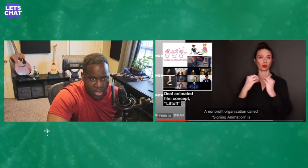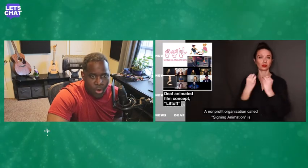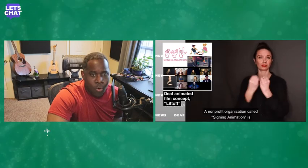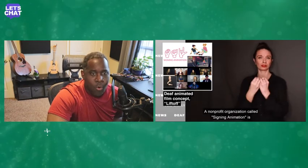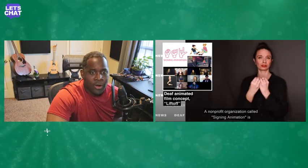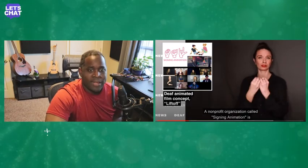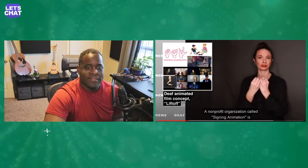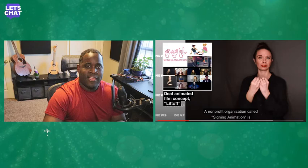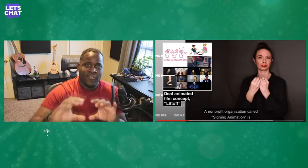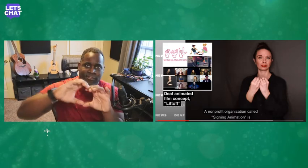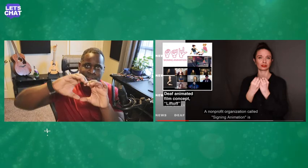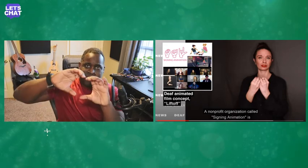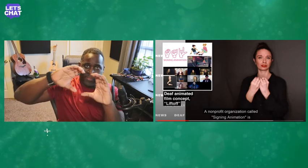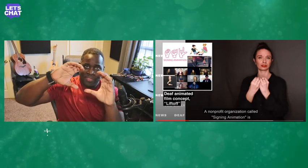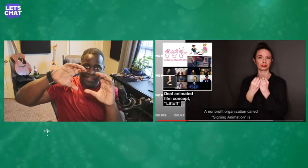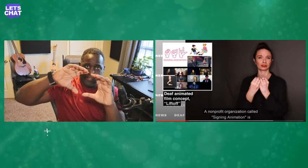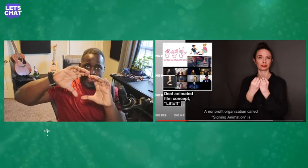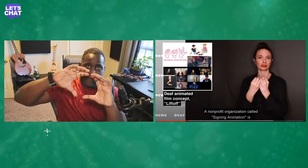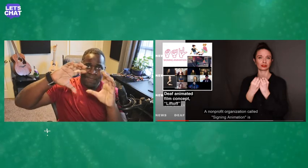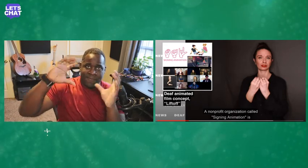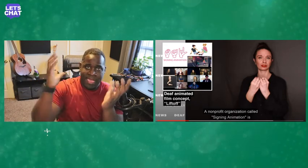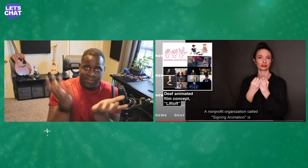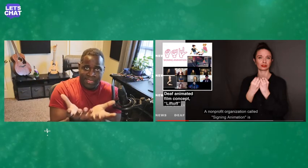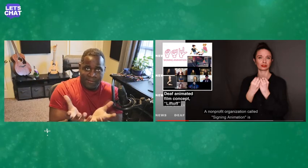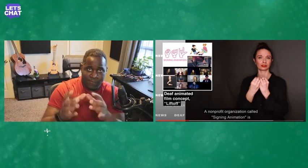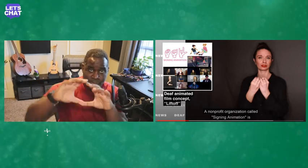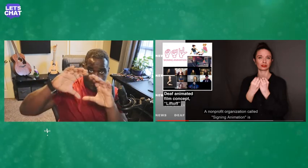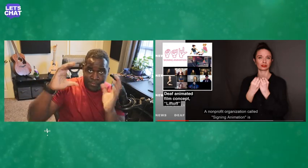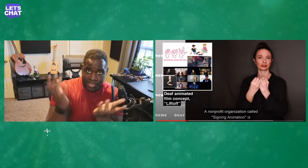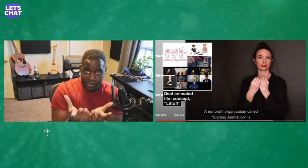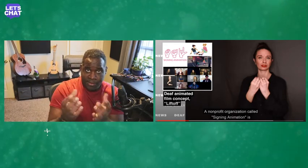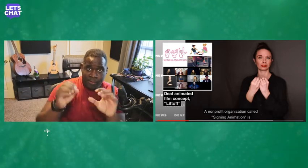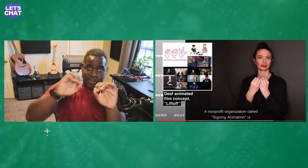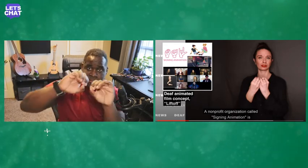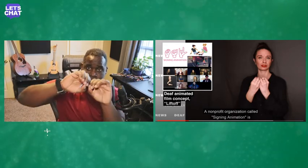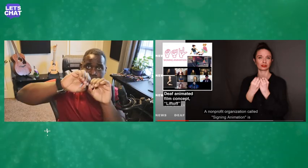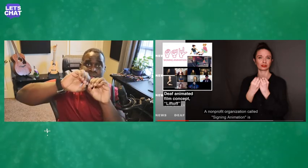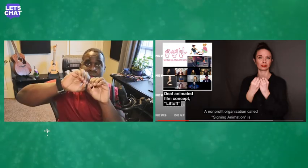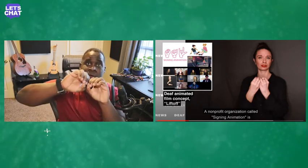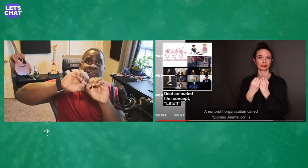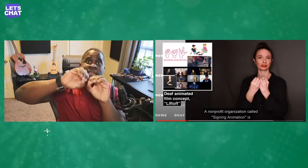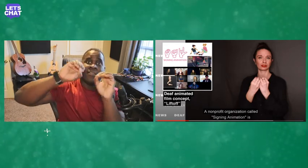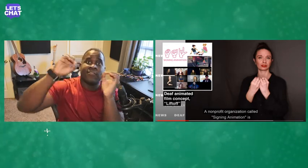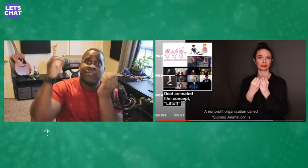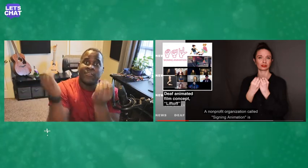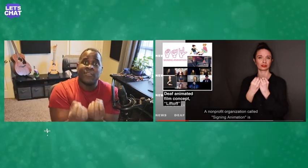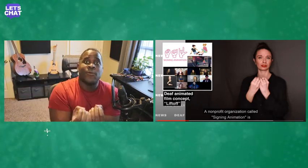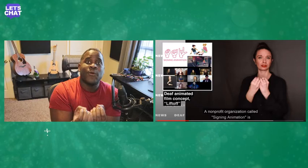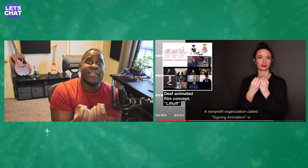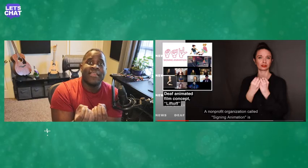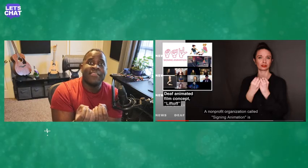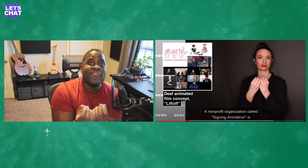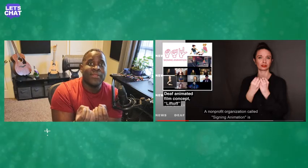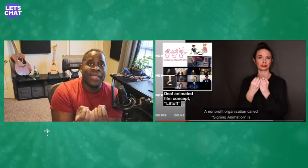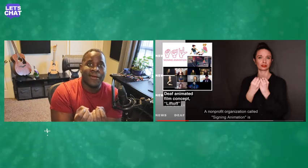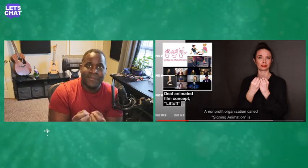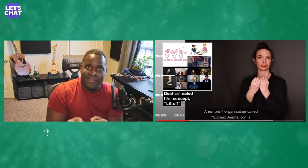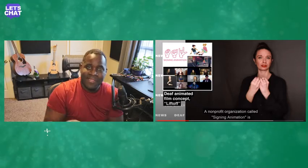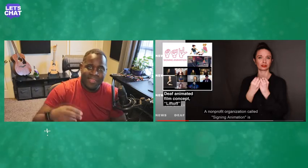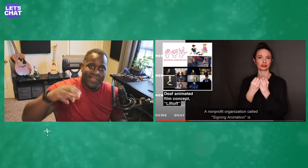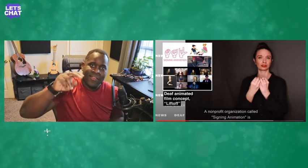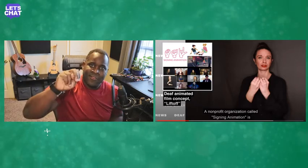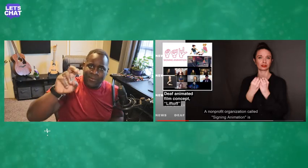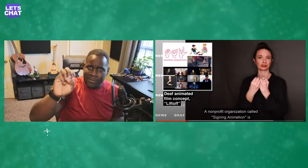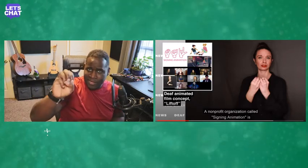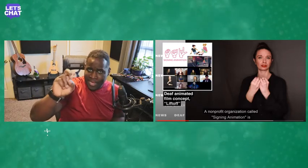Non-profit organization. So the same family for grouping, but she's doing it with the O signs. So it's an organization now. You